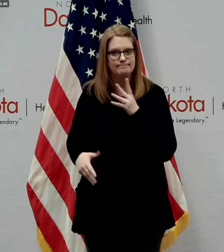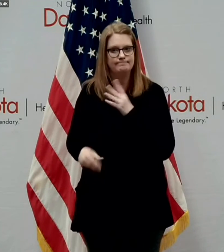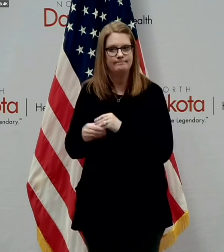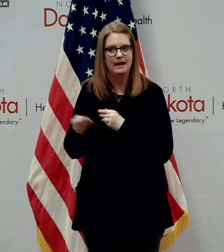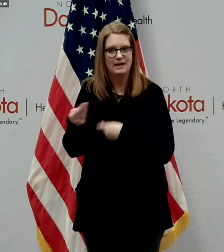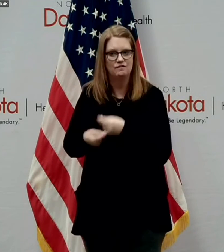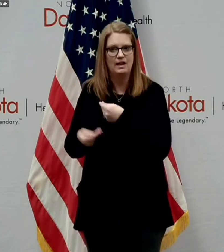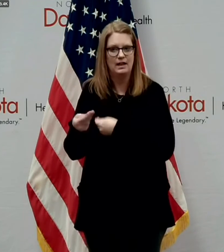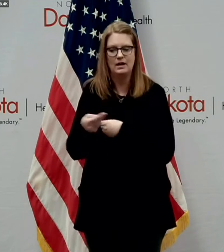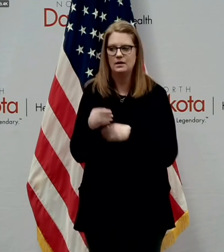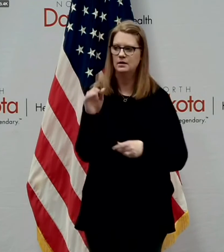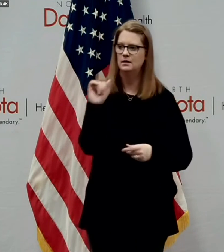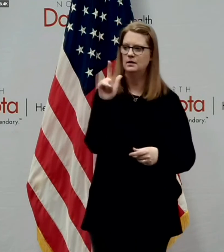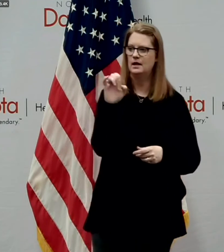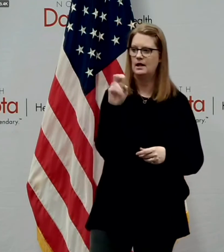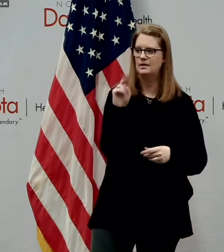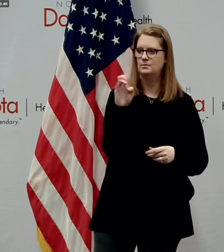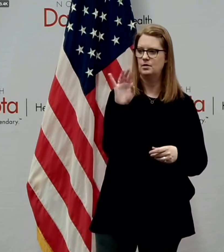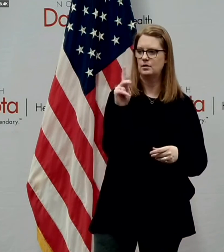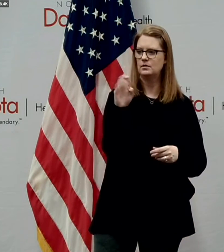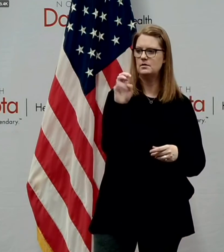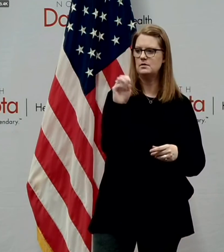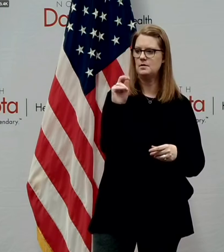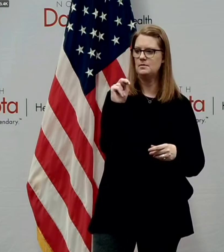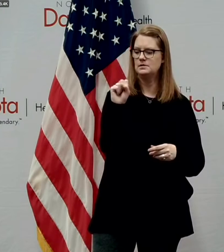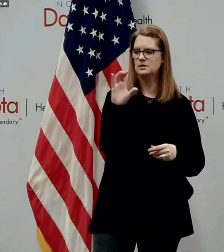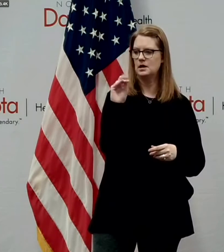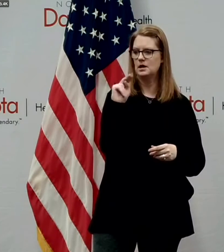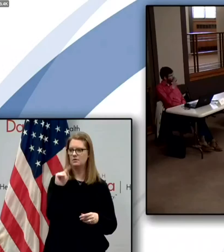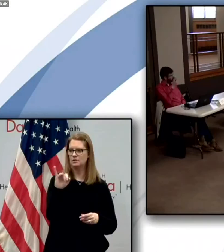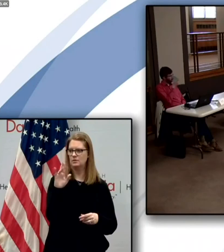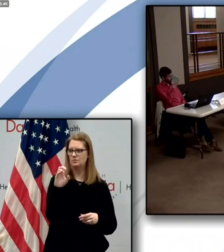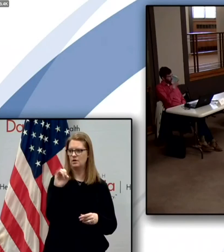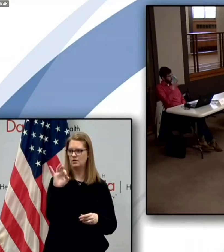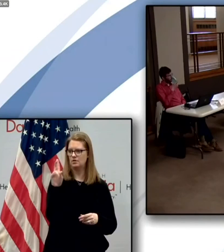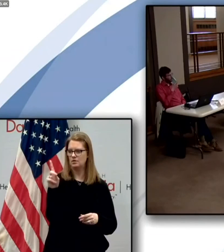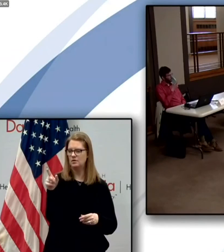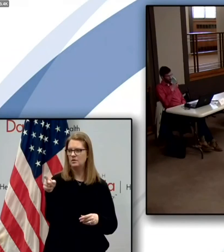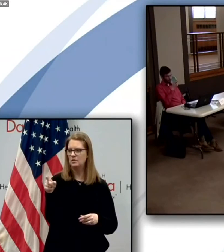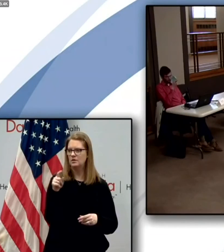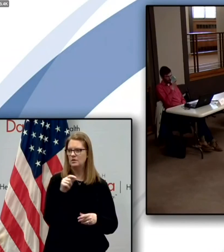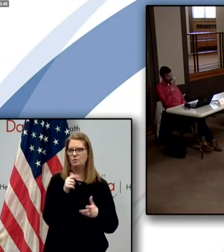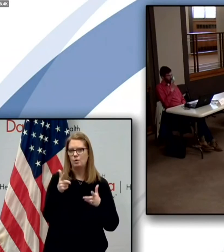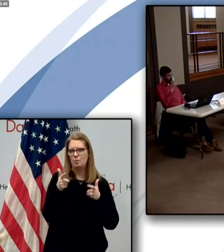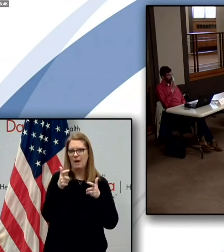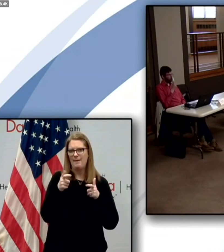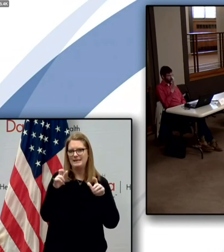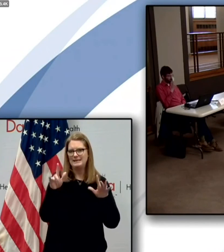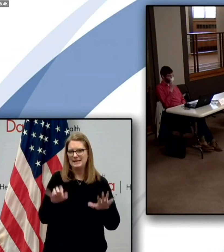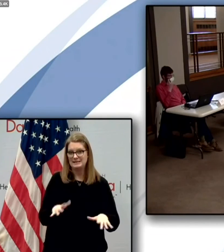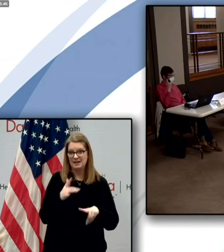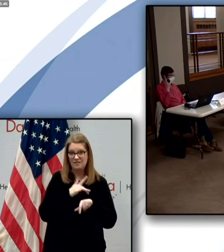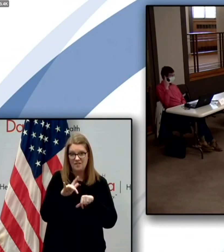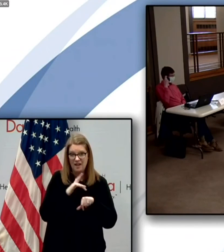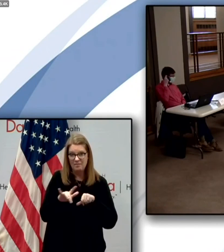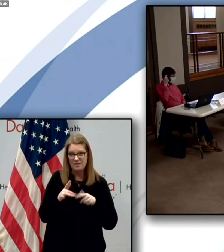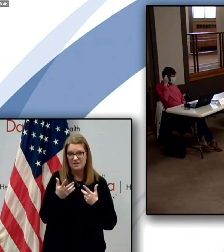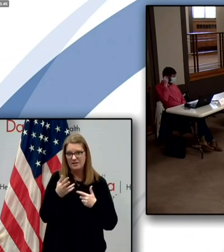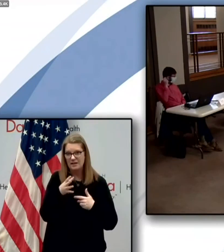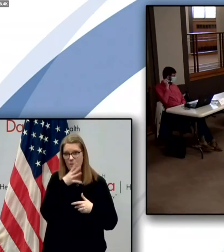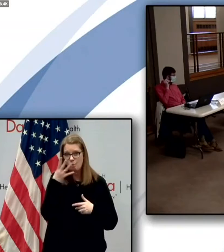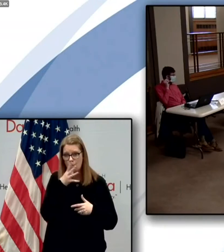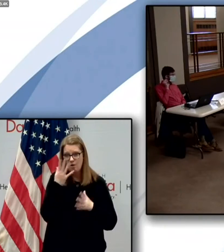Online? Alan Burke with the Emmons County Record. Is there any word on when rapid testing will be available in rural